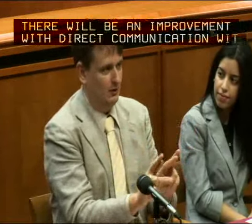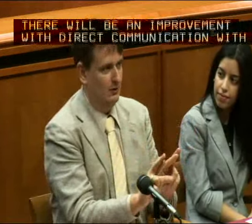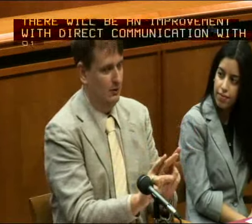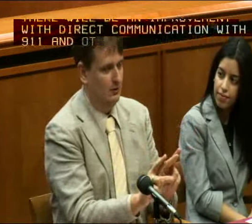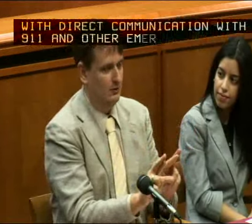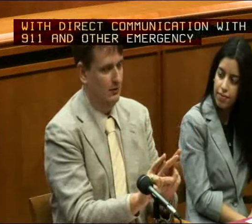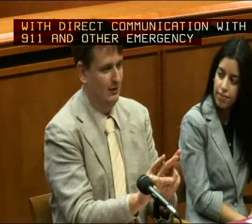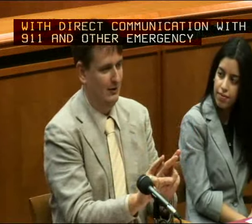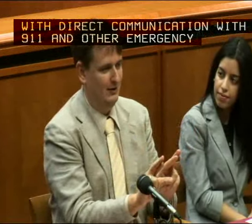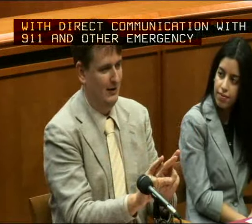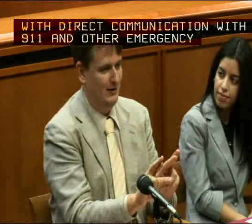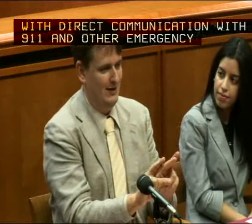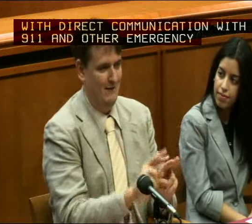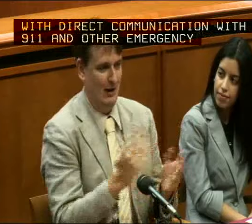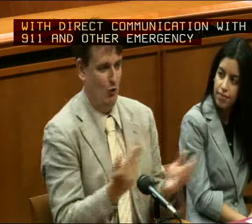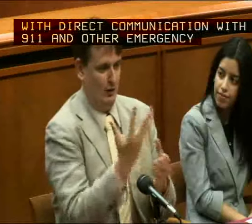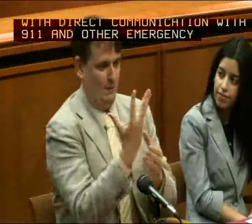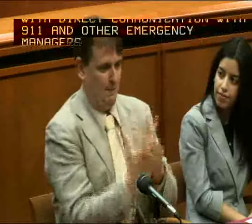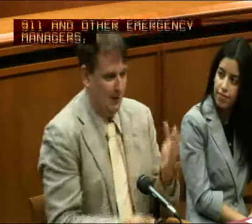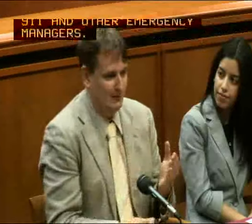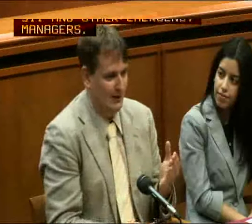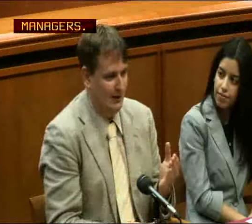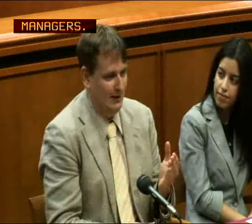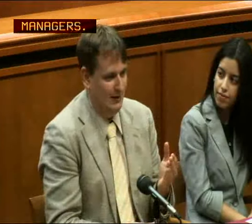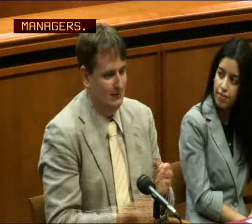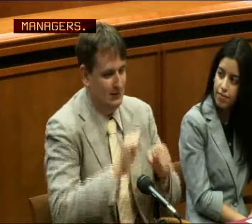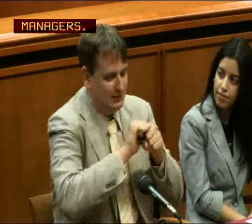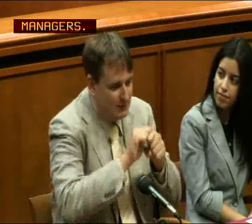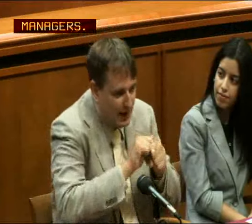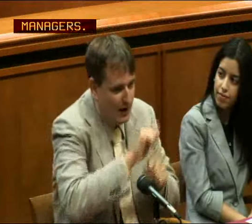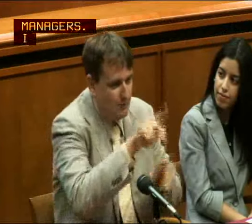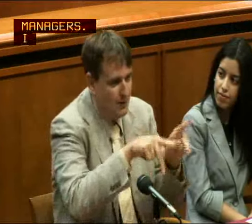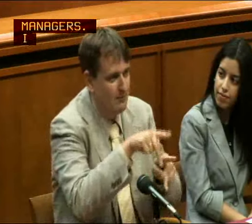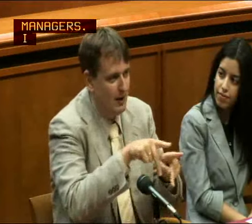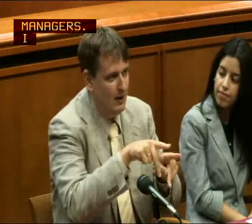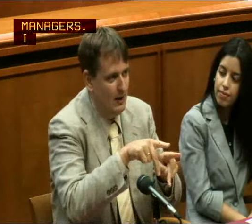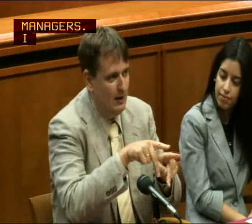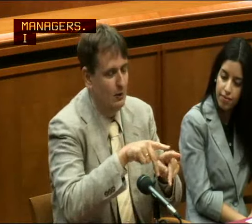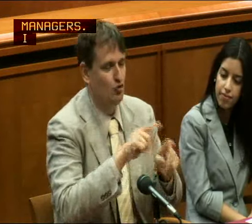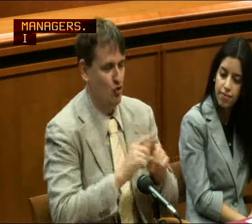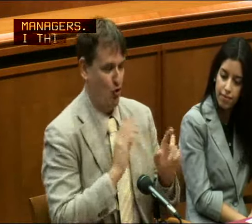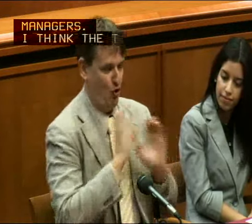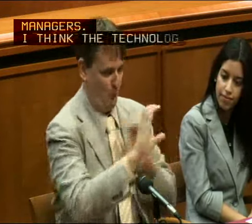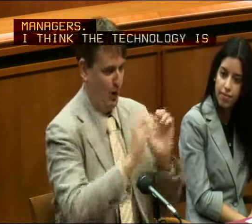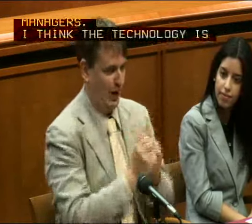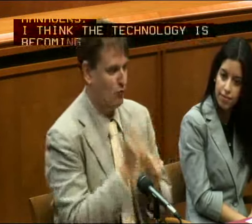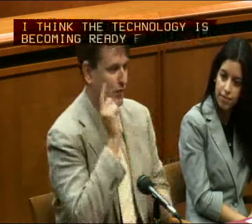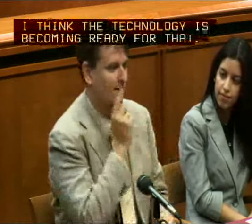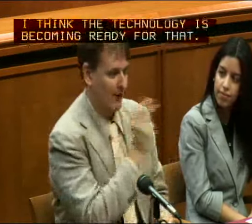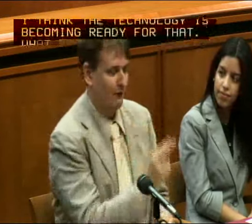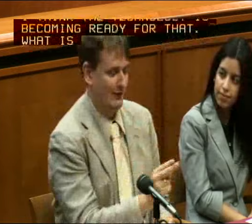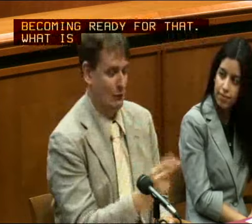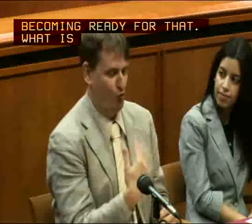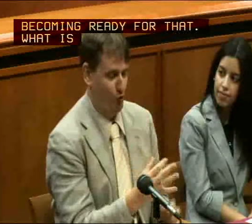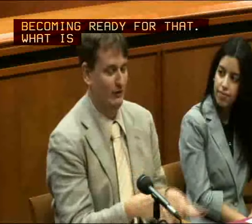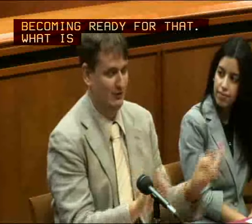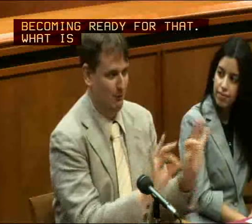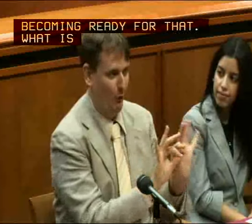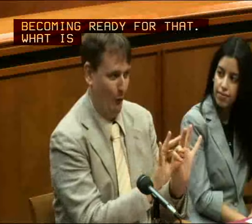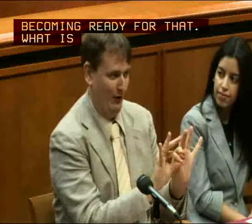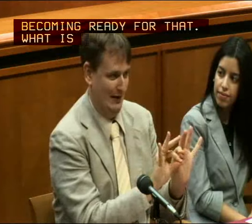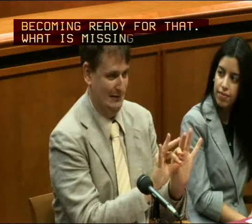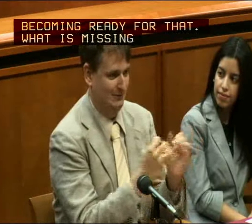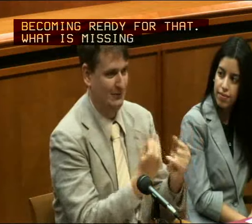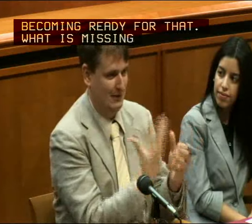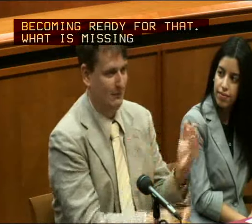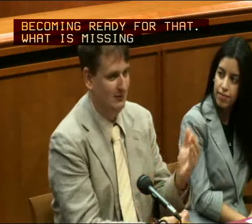I think the technology is becoming ready for that. What's missing is training the individuals to communicate with the deaf and